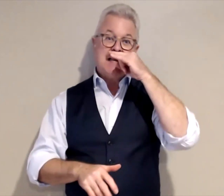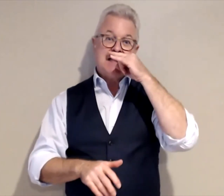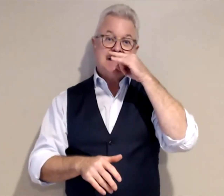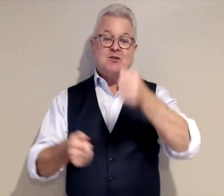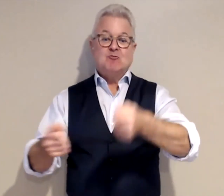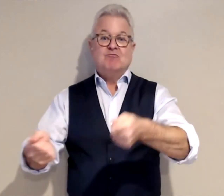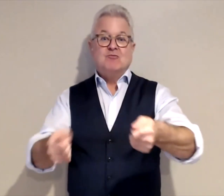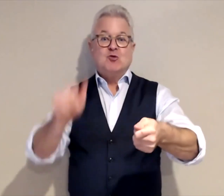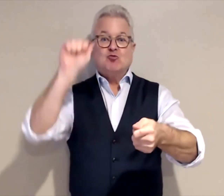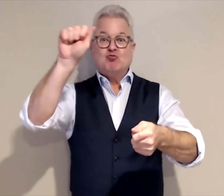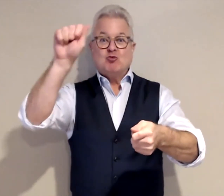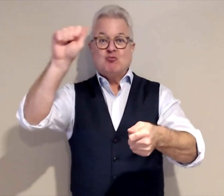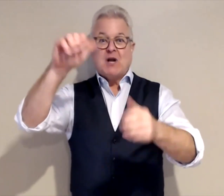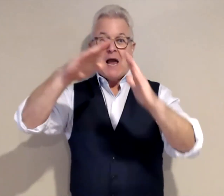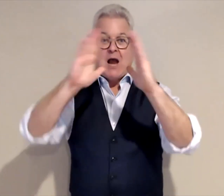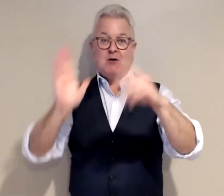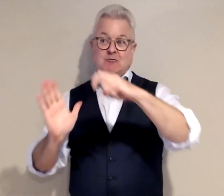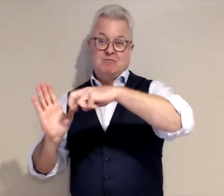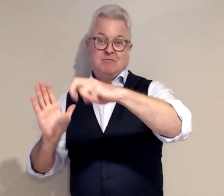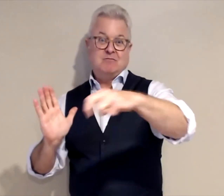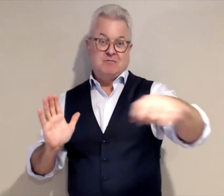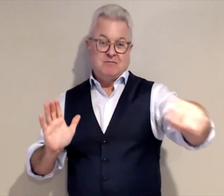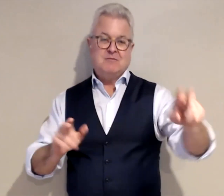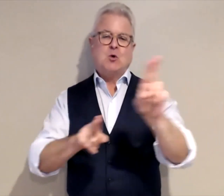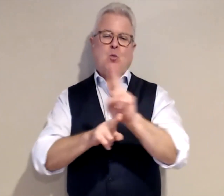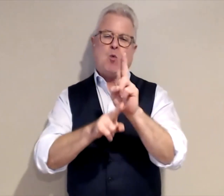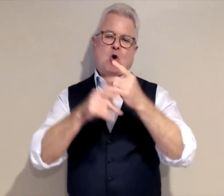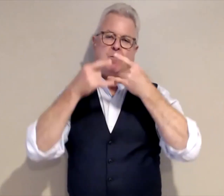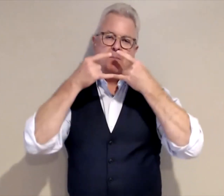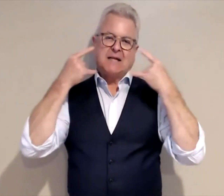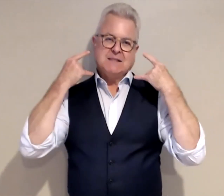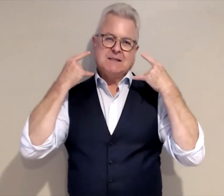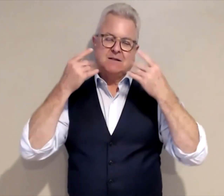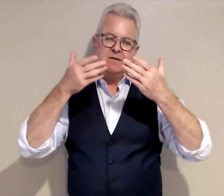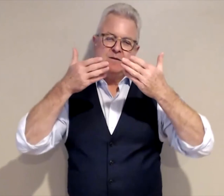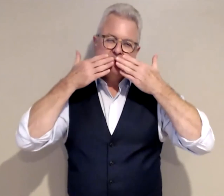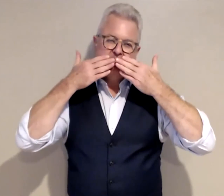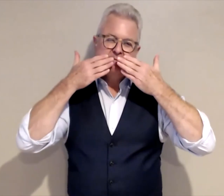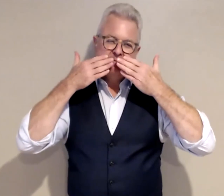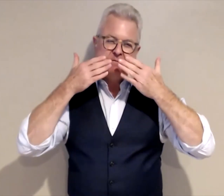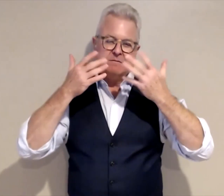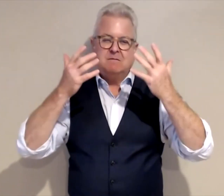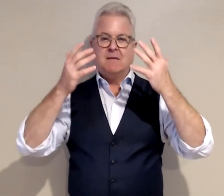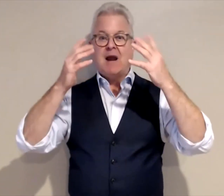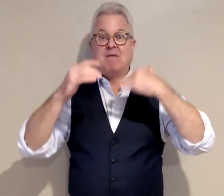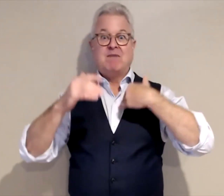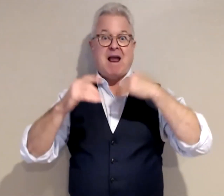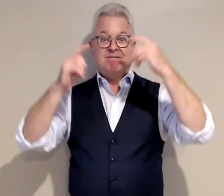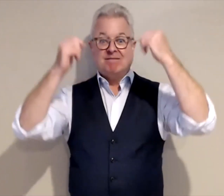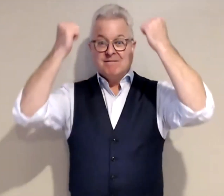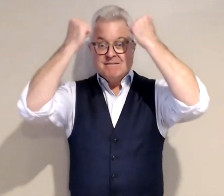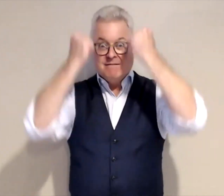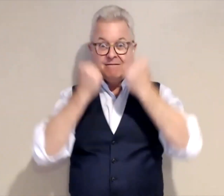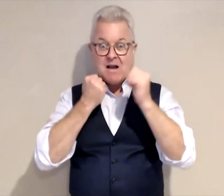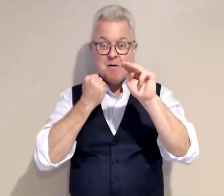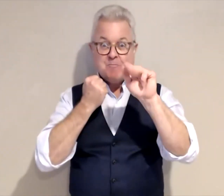which is a great thing, we still encourage the children to wear masks when they go out